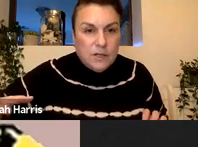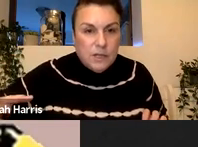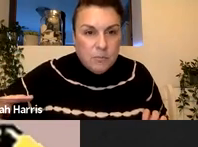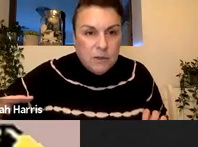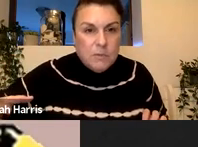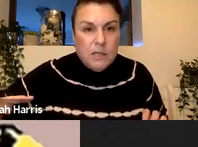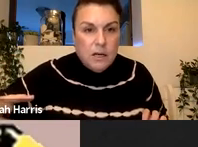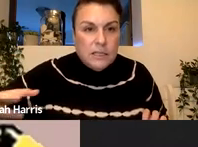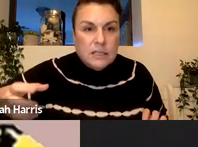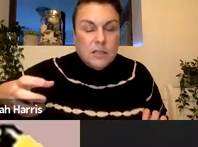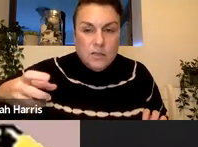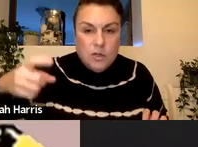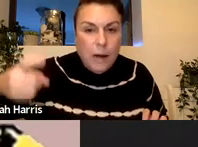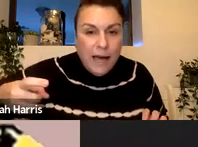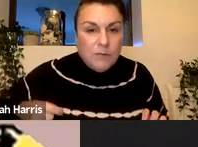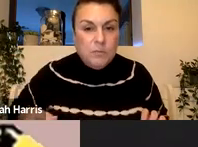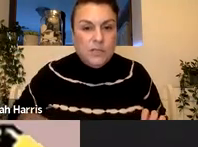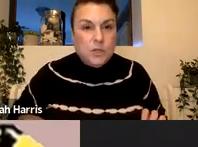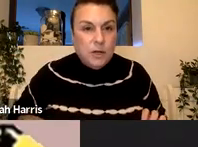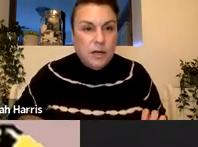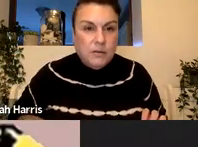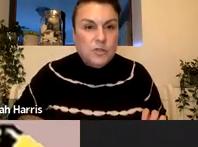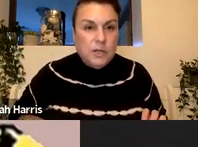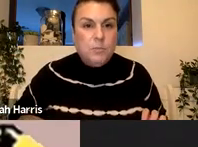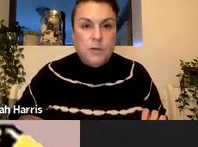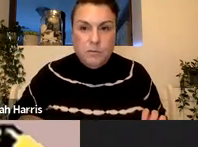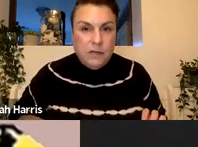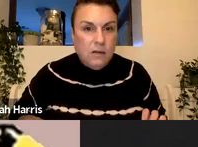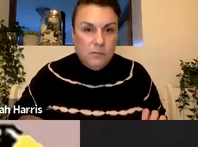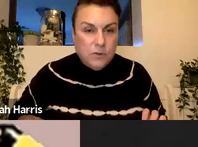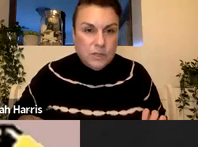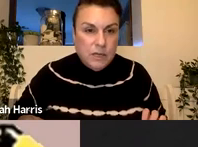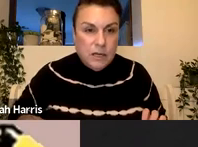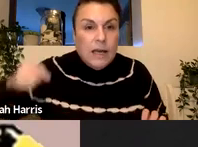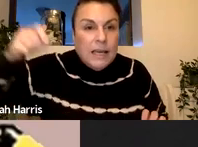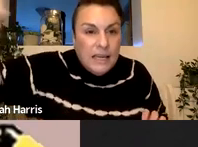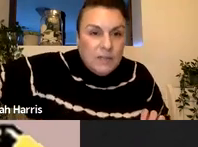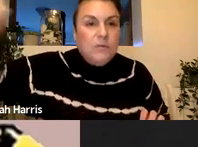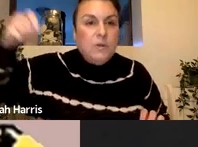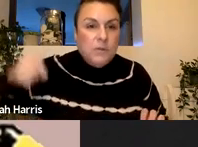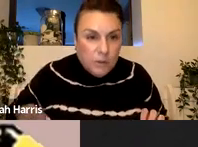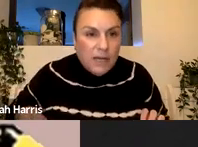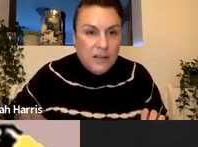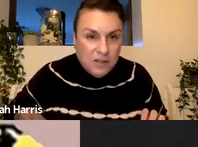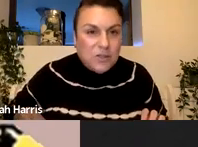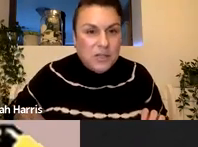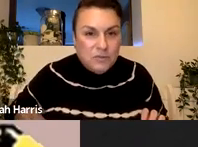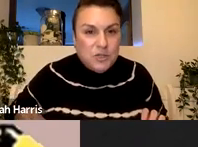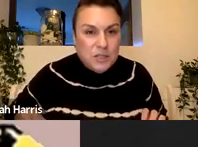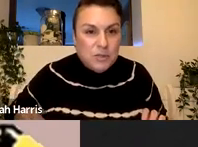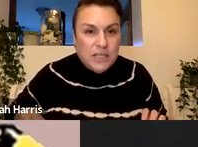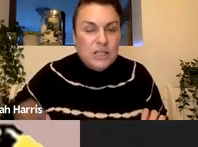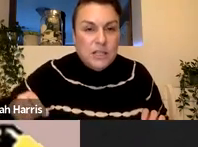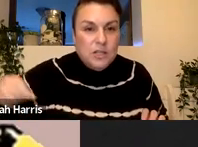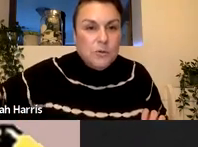involuntary commitment laws you have to be uh transported by law enforcement even if you've located alternative